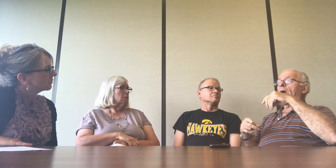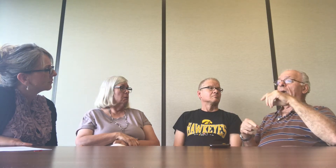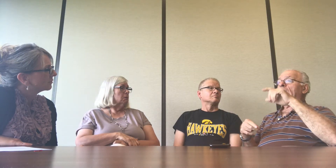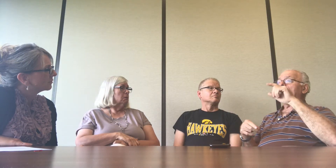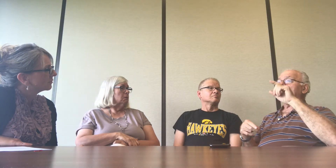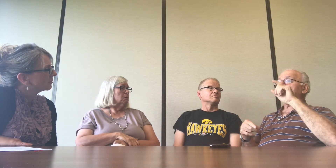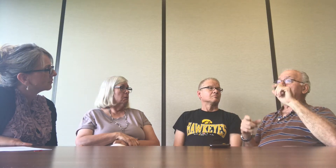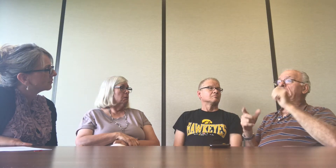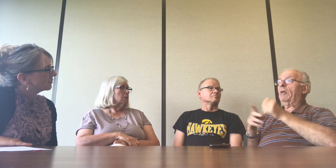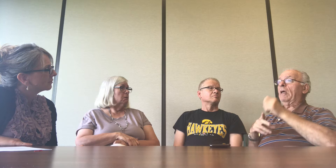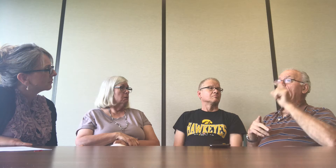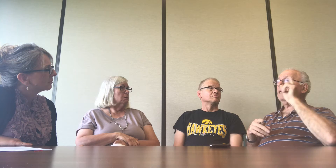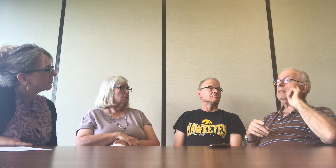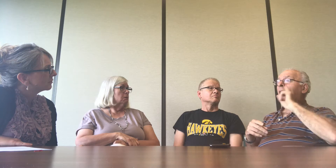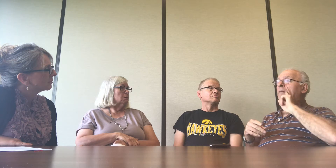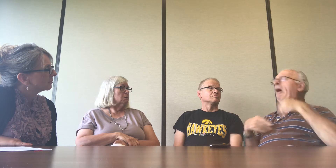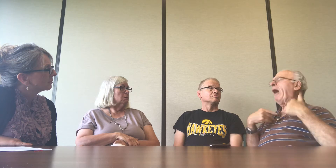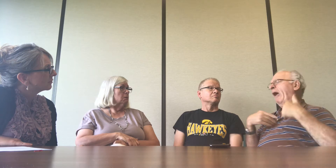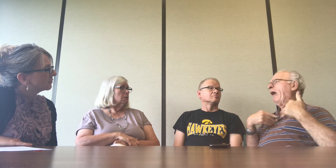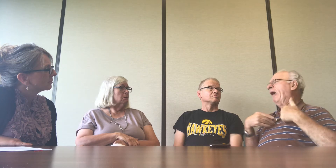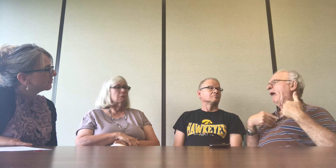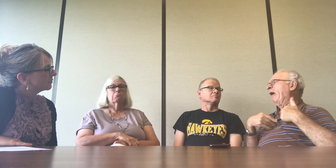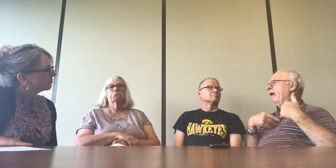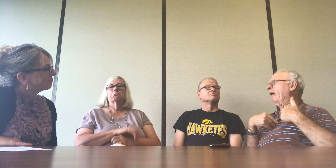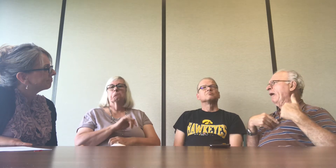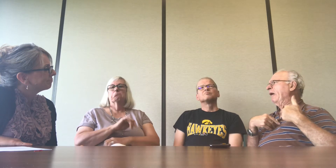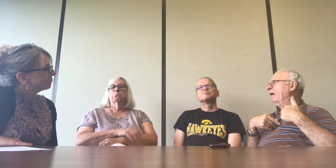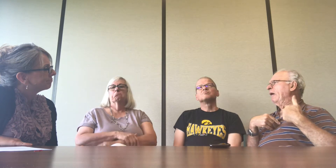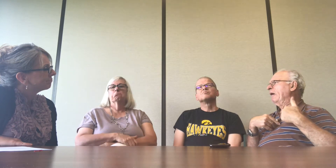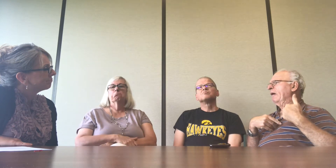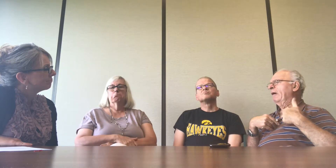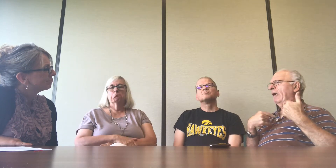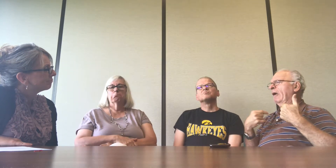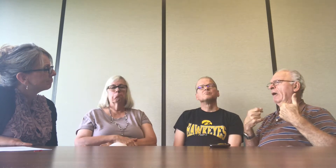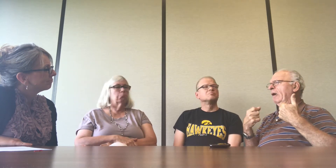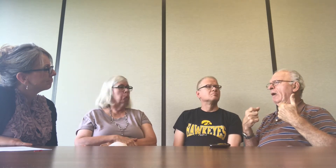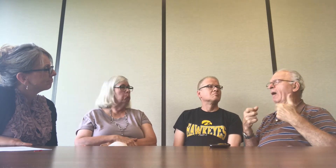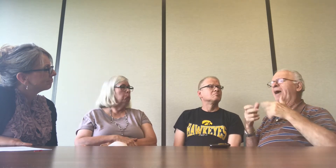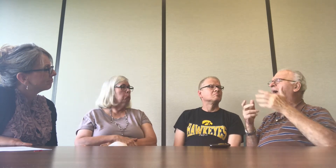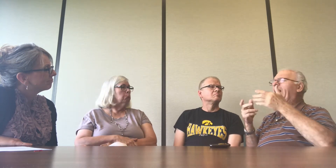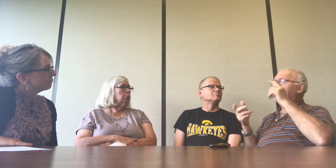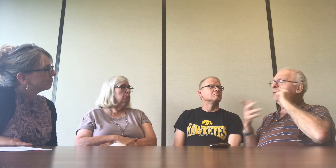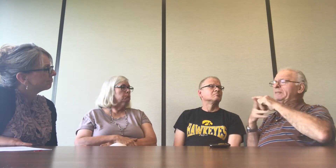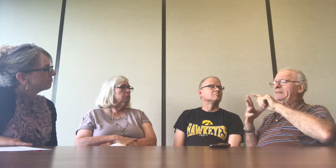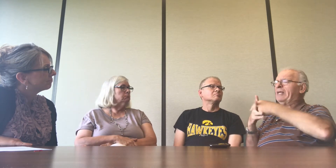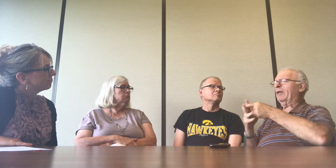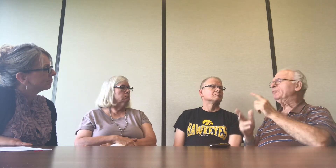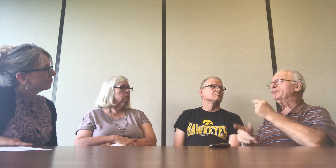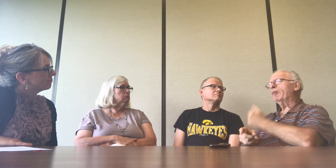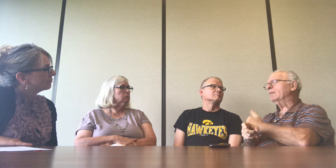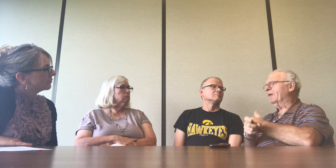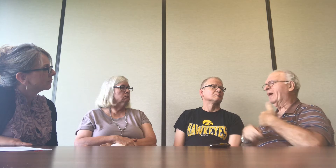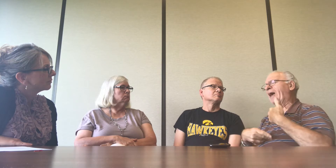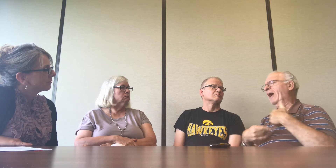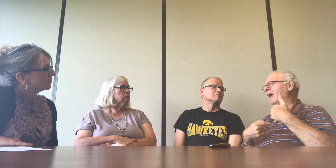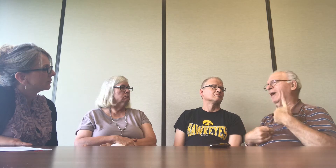Let me think. The deaf individuals tended to be younger. You know,